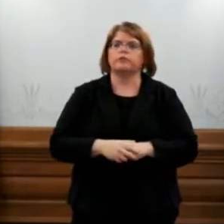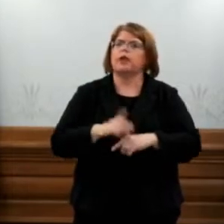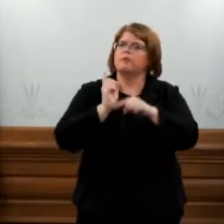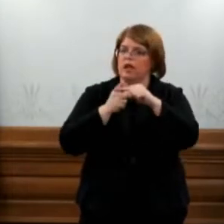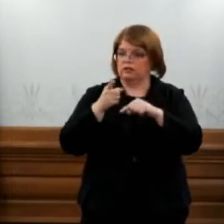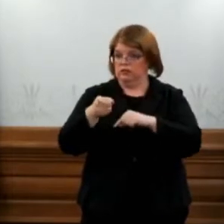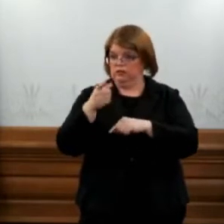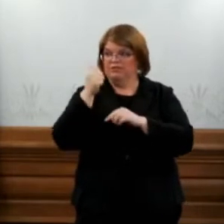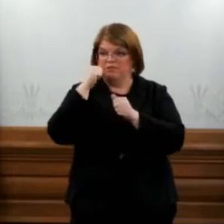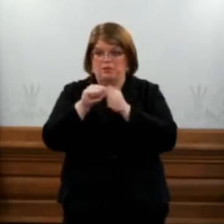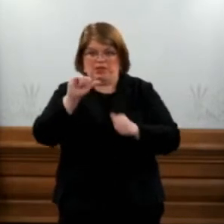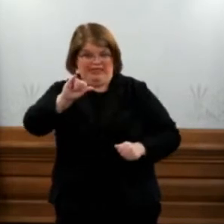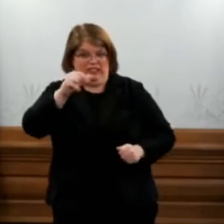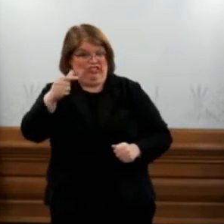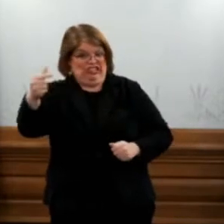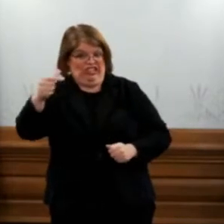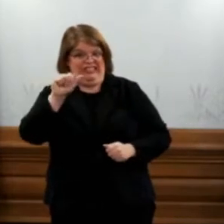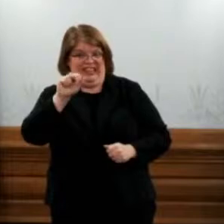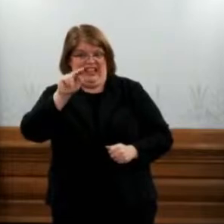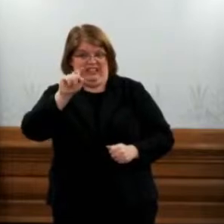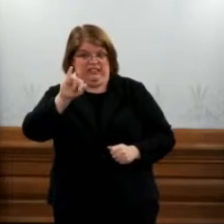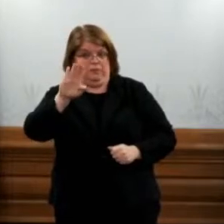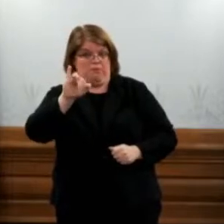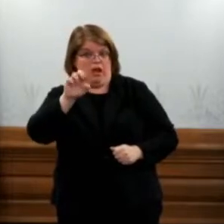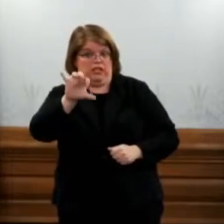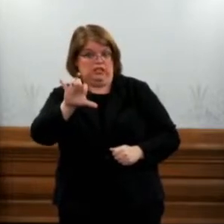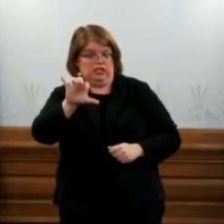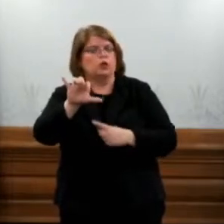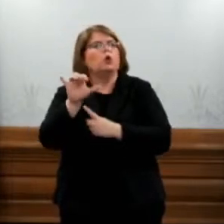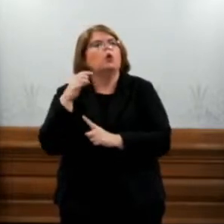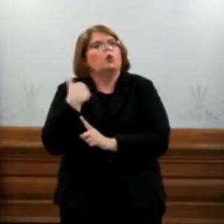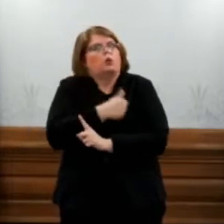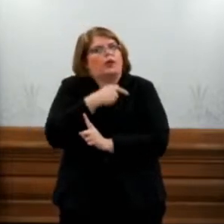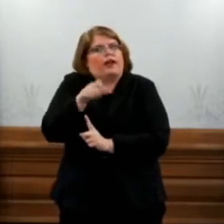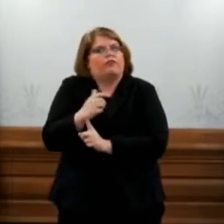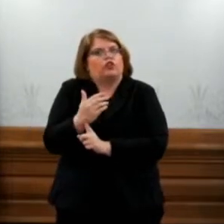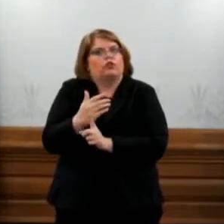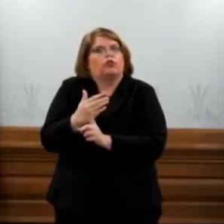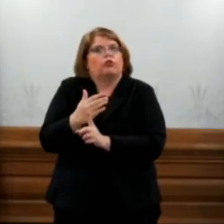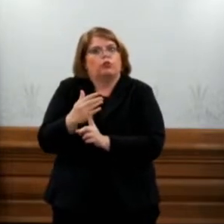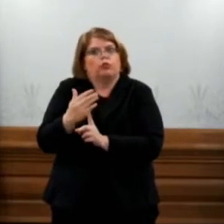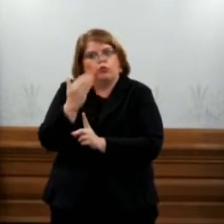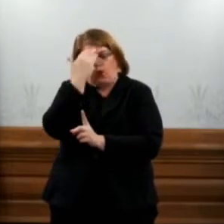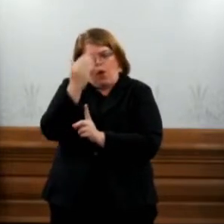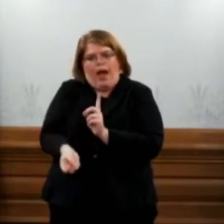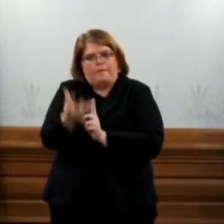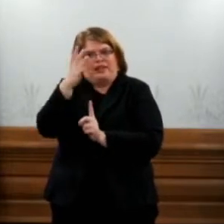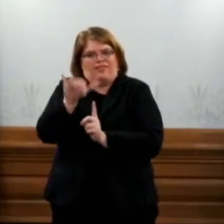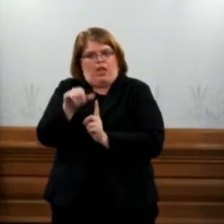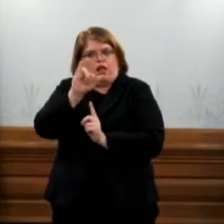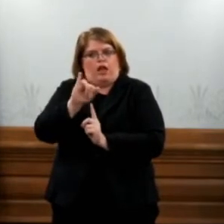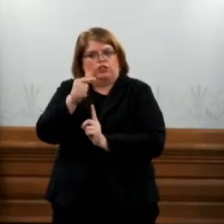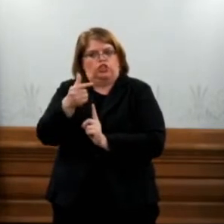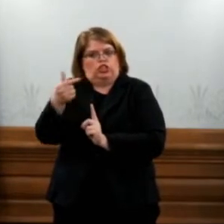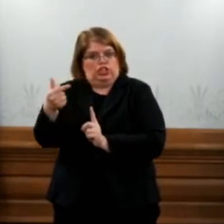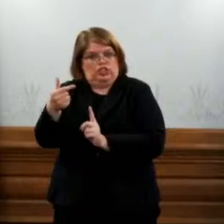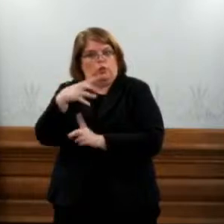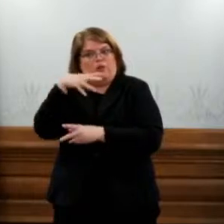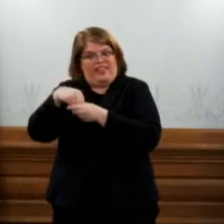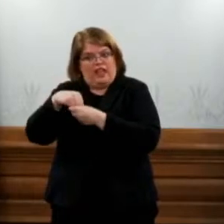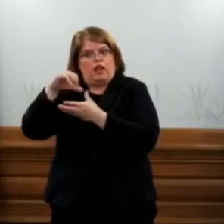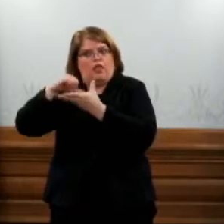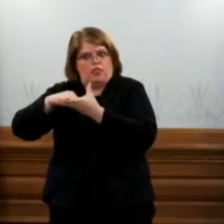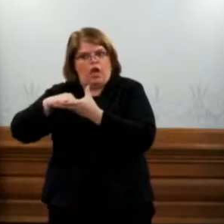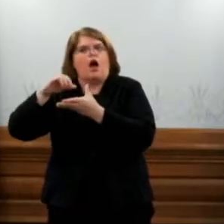antibodies before. We have to know the concentration of the IgG antibody within the plasma, because it seems that the